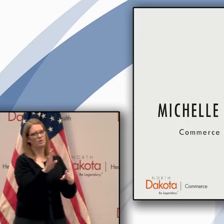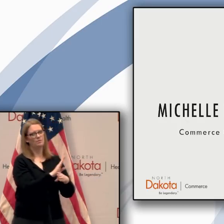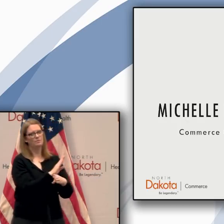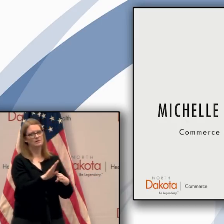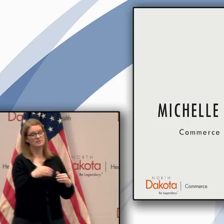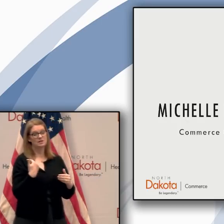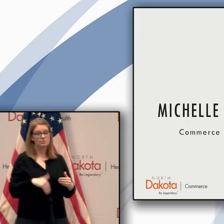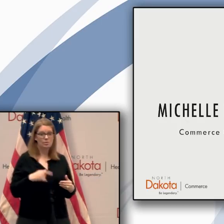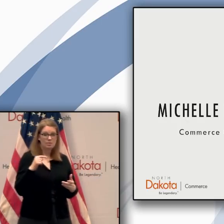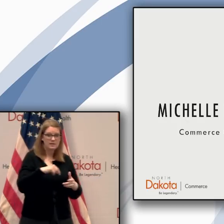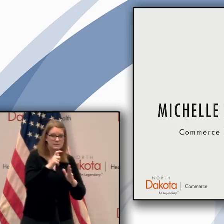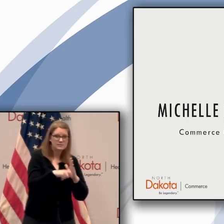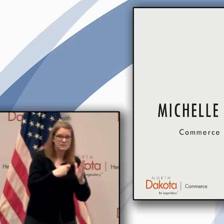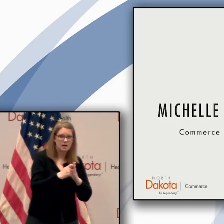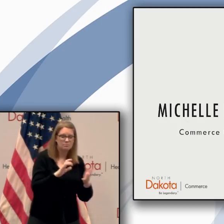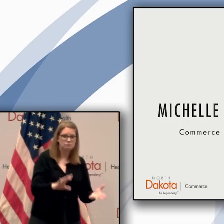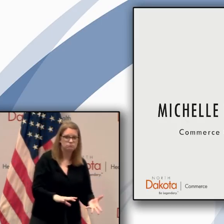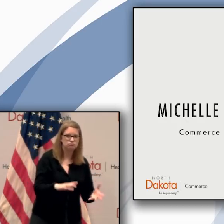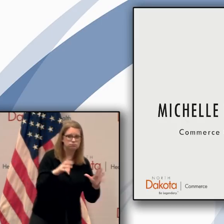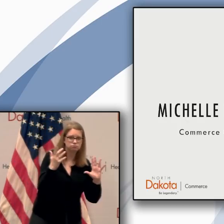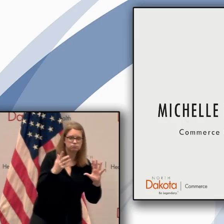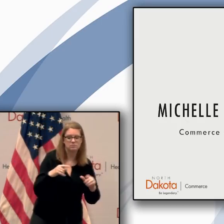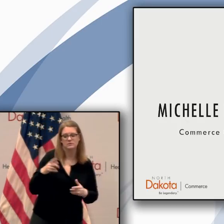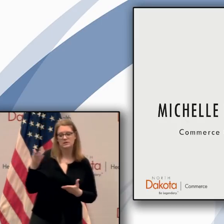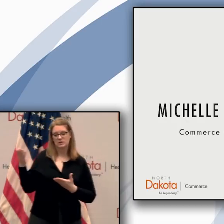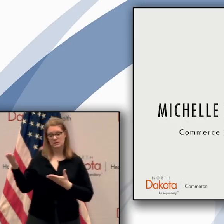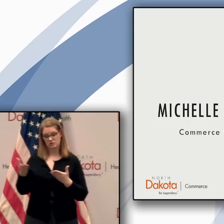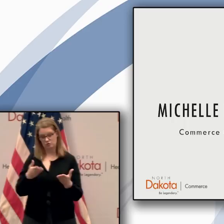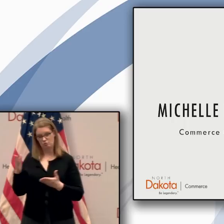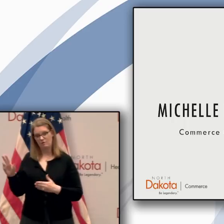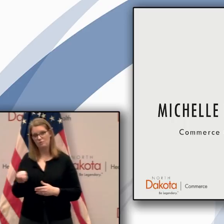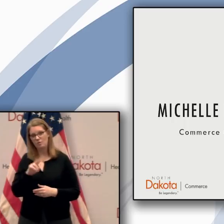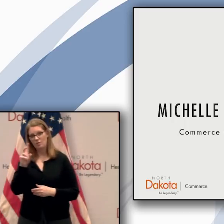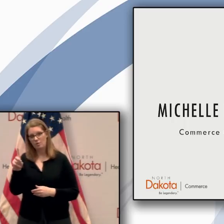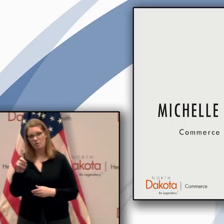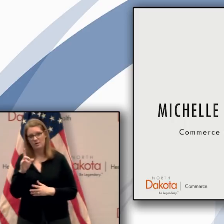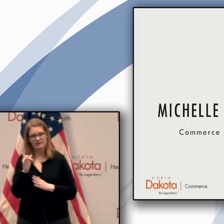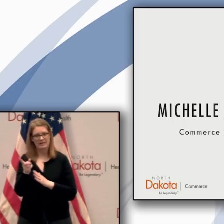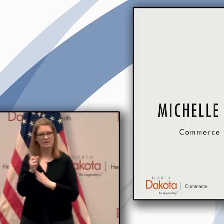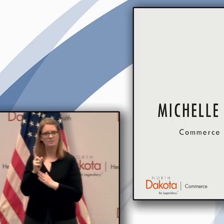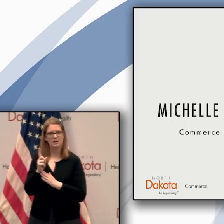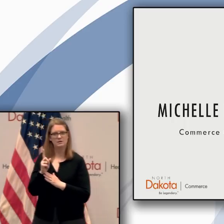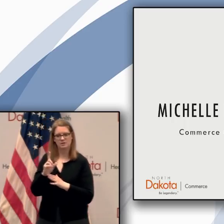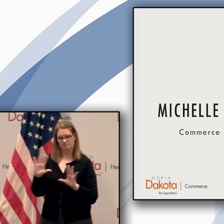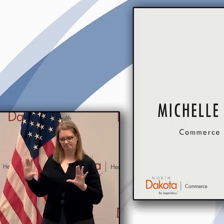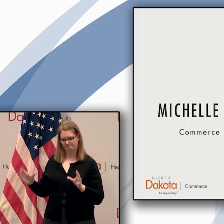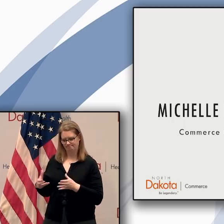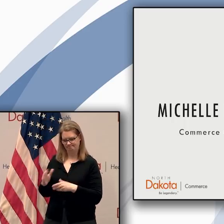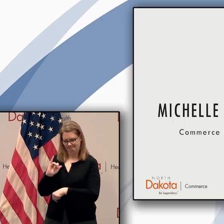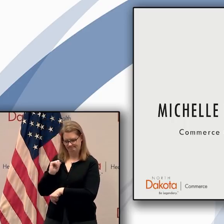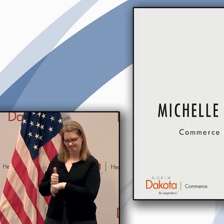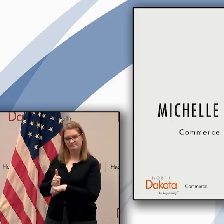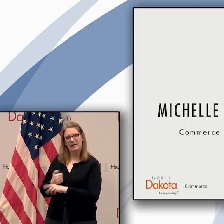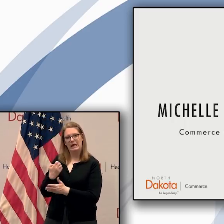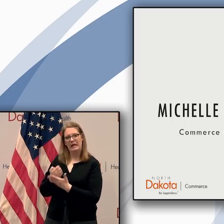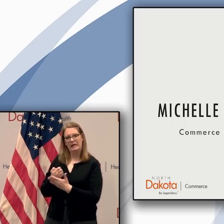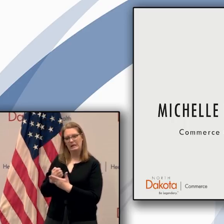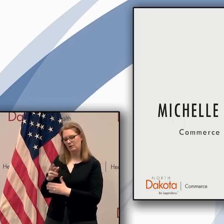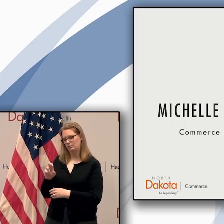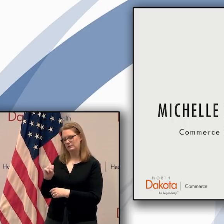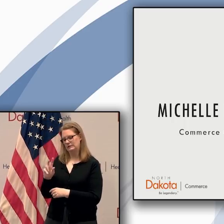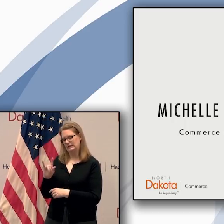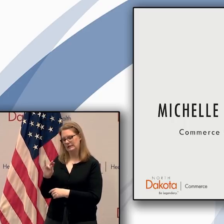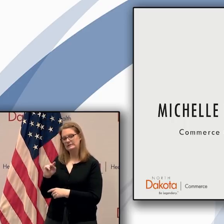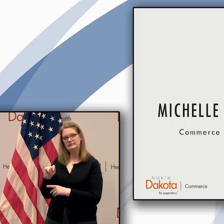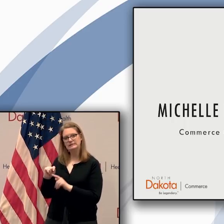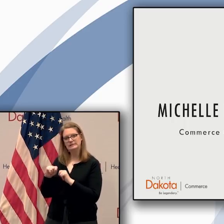trying times. To serve North Dakota, as Governor Burgum said, we immediately led the formation of the Economic Resiliency